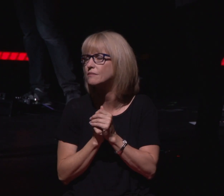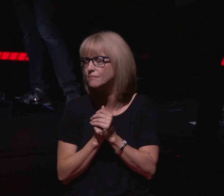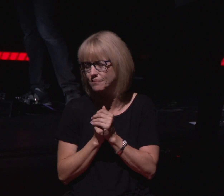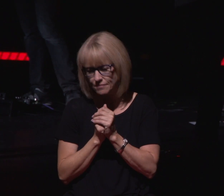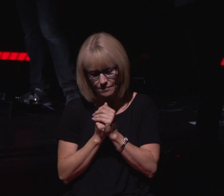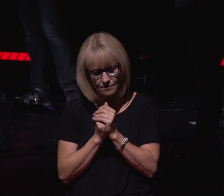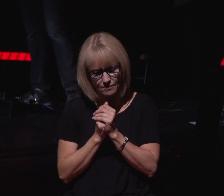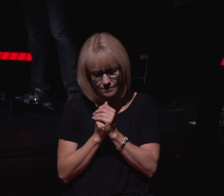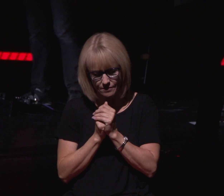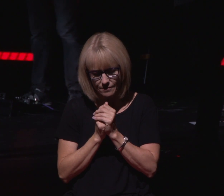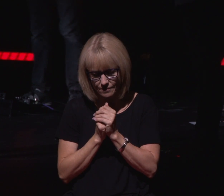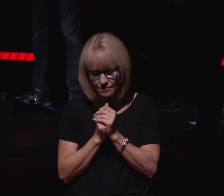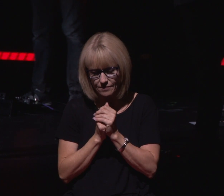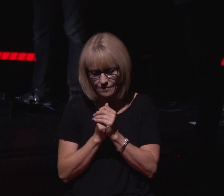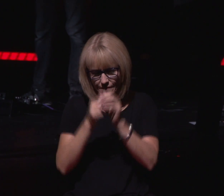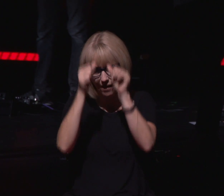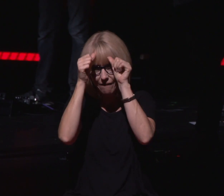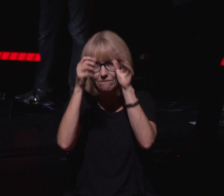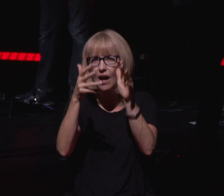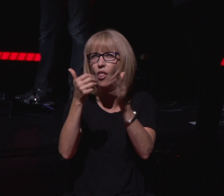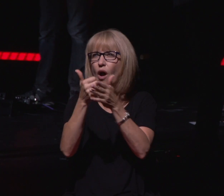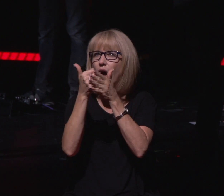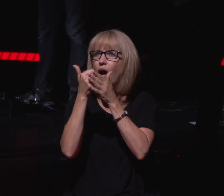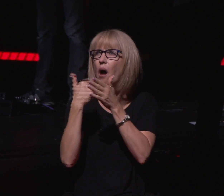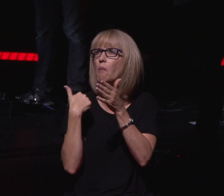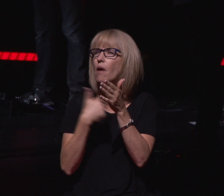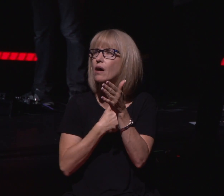Father, I pray that you help us that we receive your love